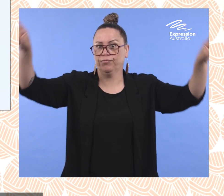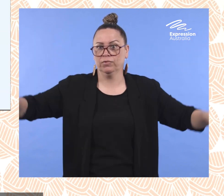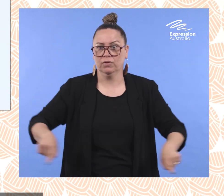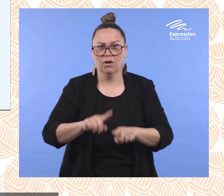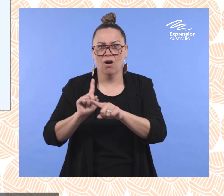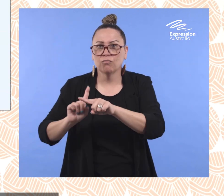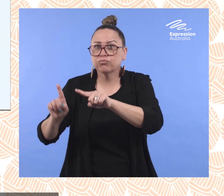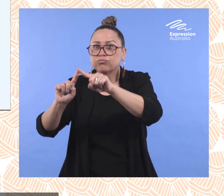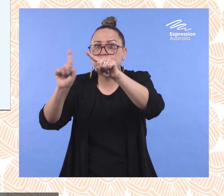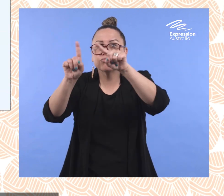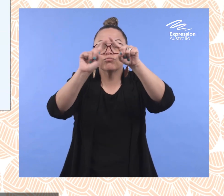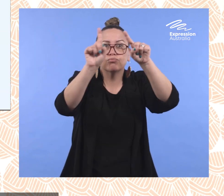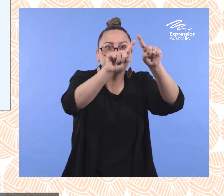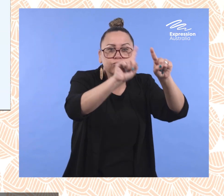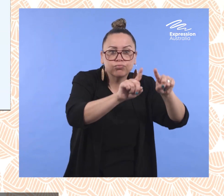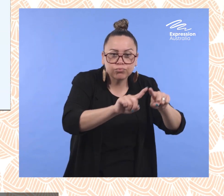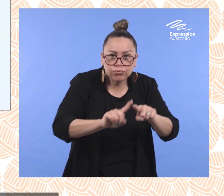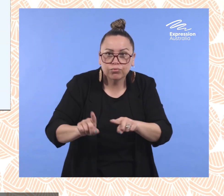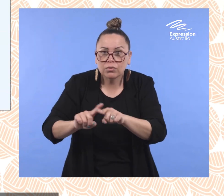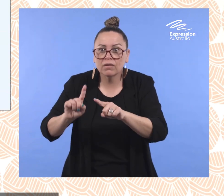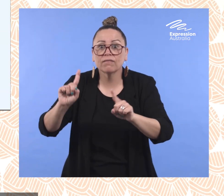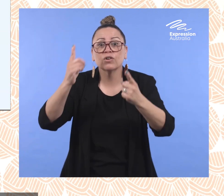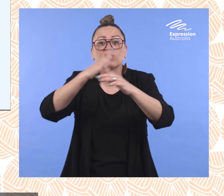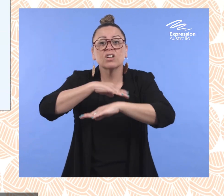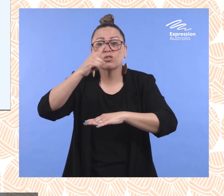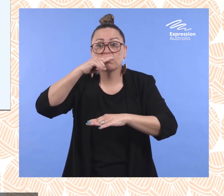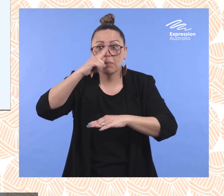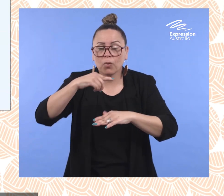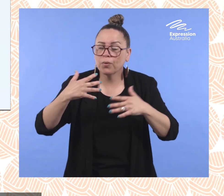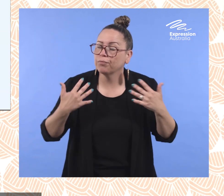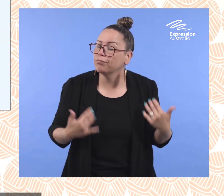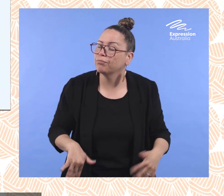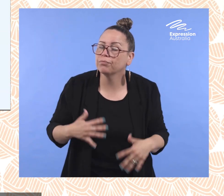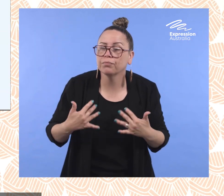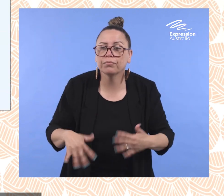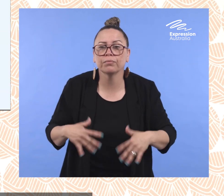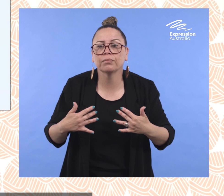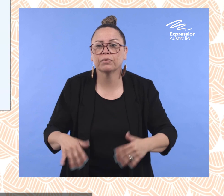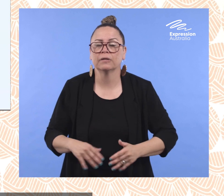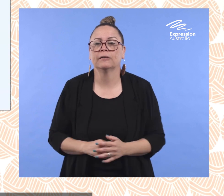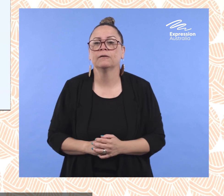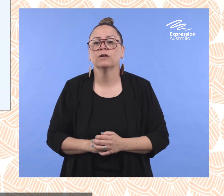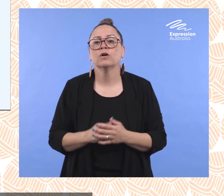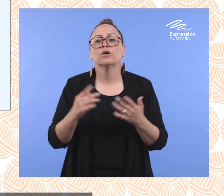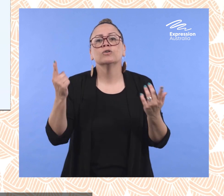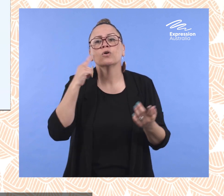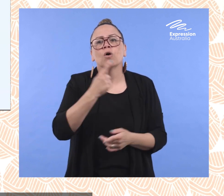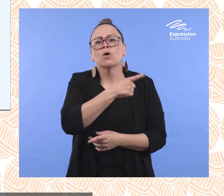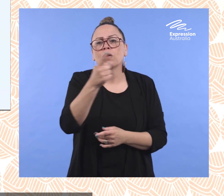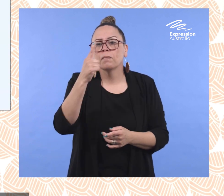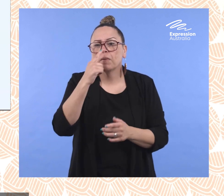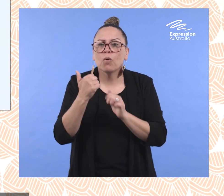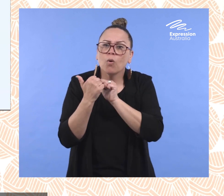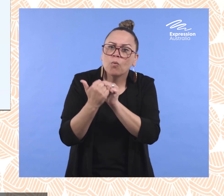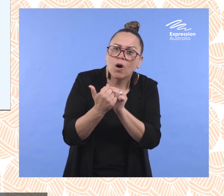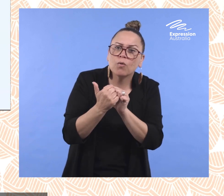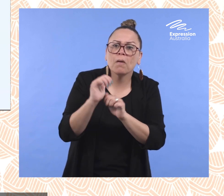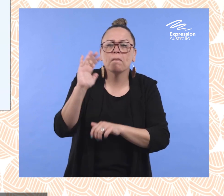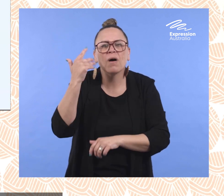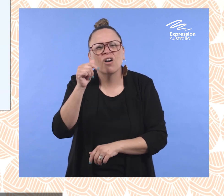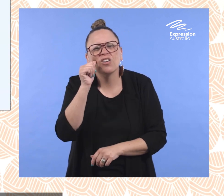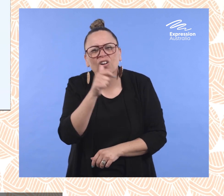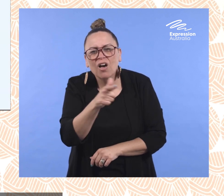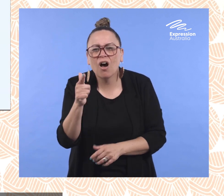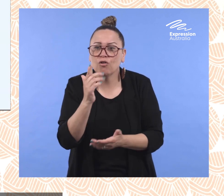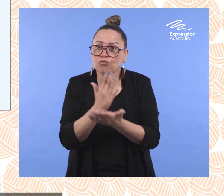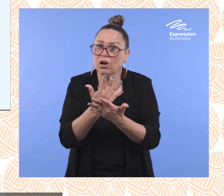diverse Indigenous Australia is. And so those of you that have worked with us a bit before, you know, we actually